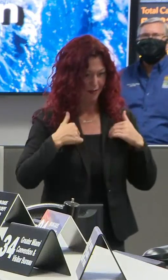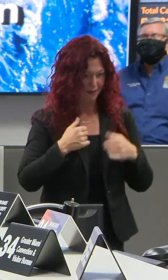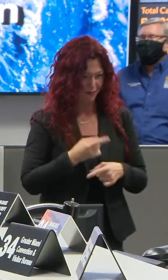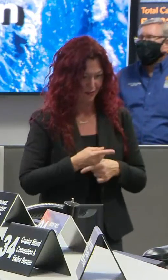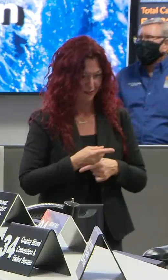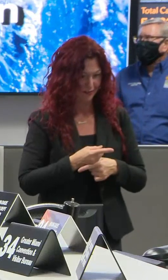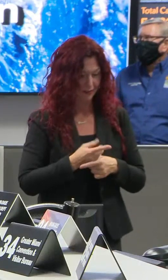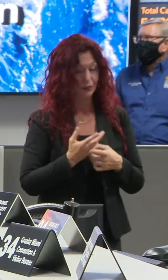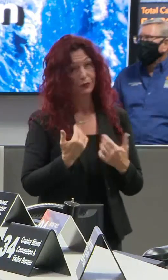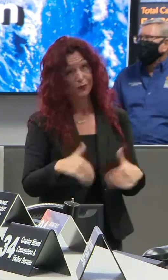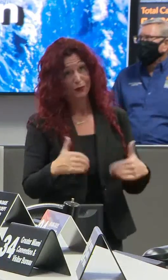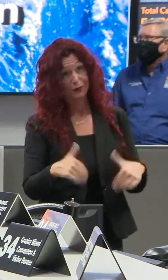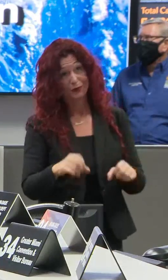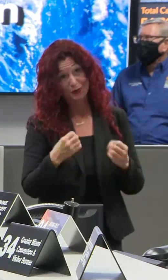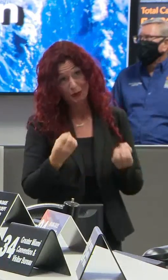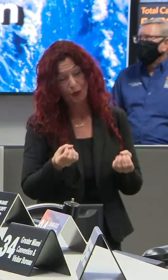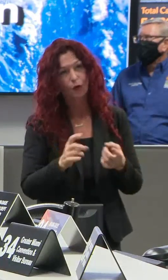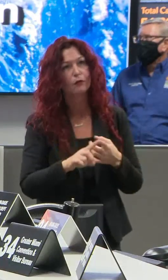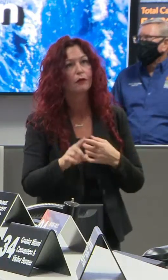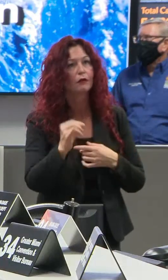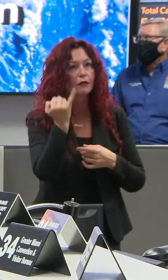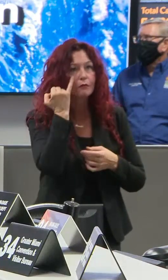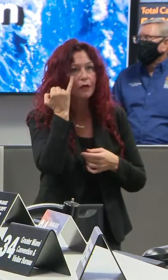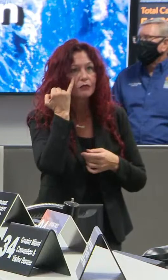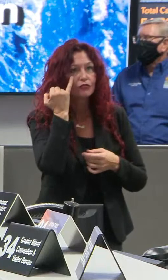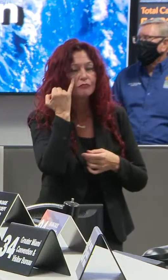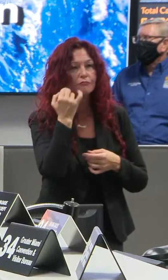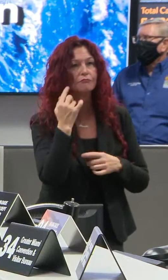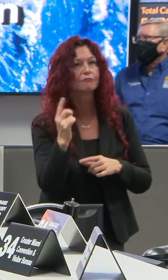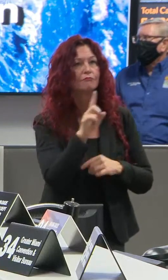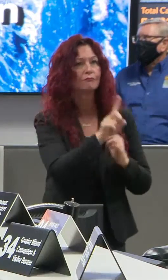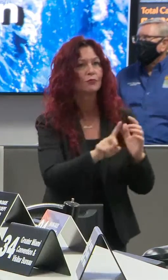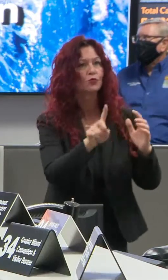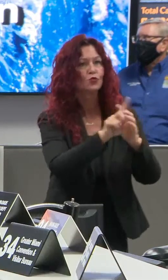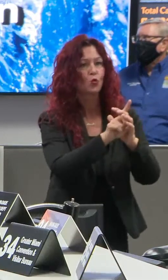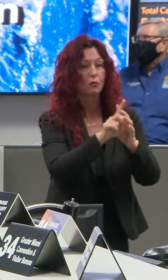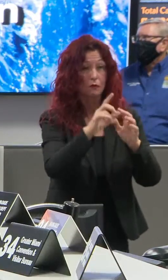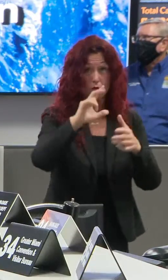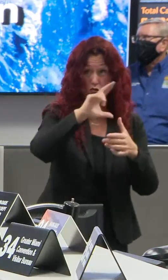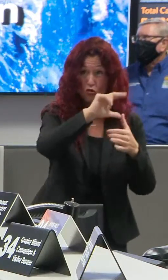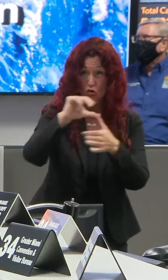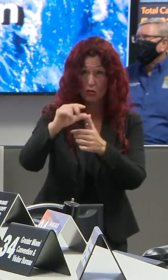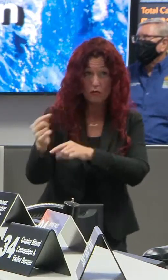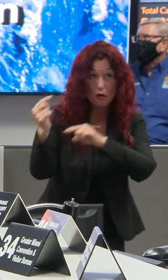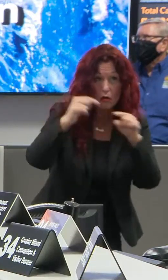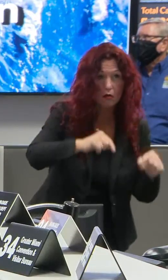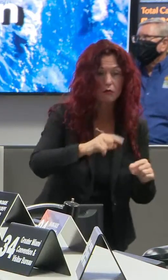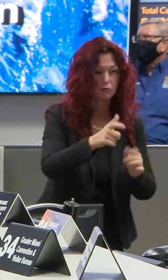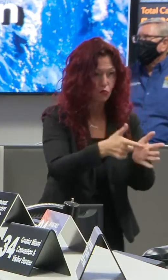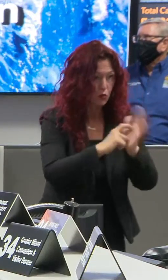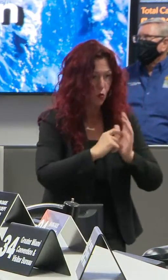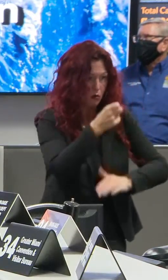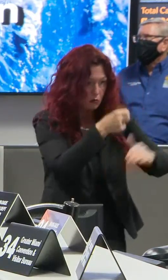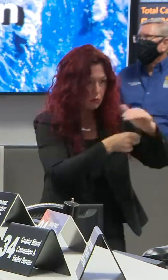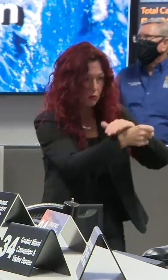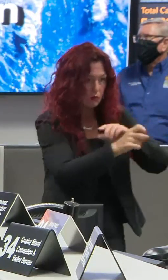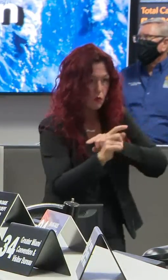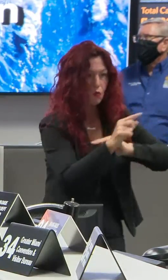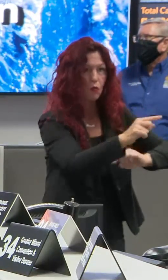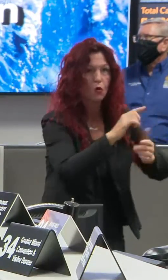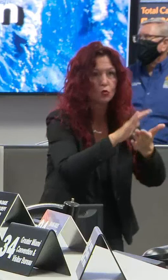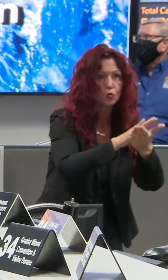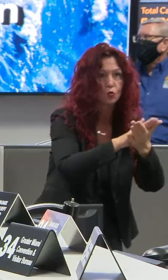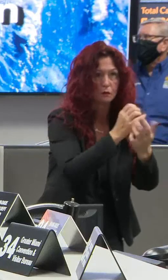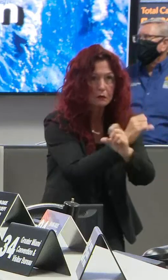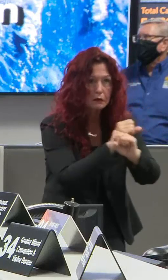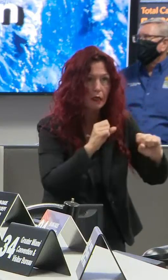again, which we're willing to do if there's a good test for that. But the one thing we have to do is maintain social distancing, and we need to wear, our